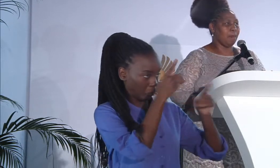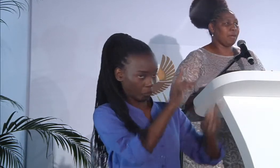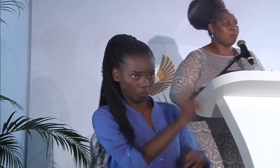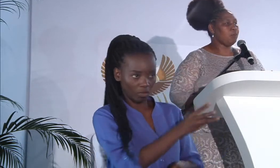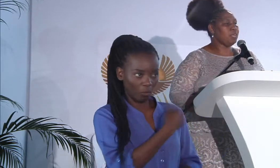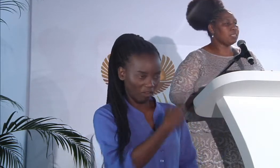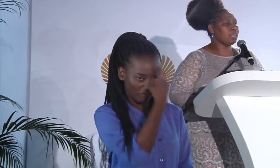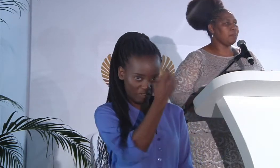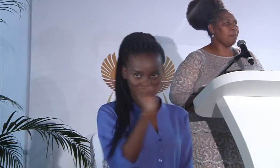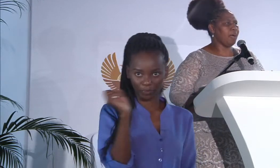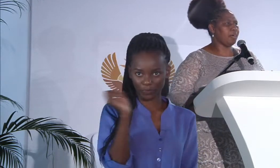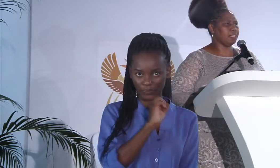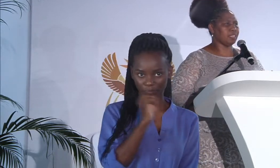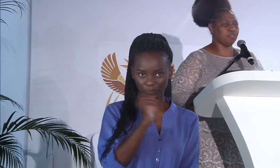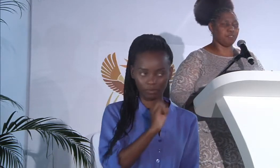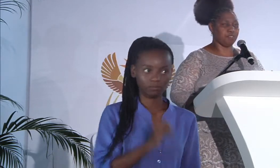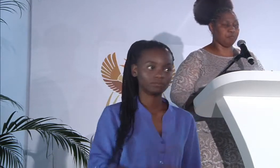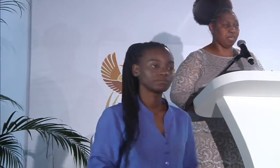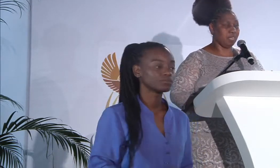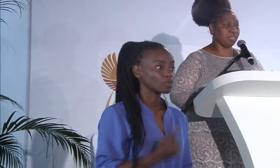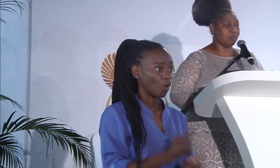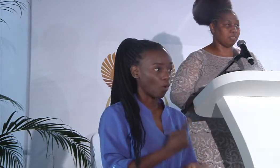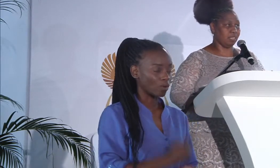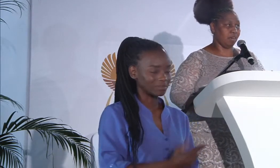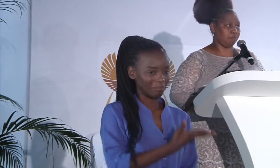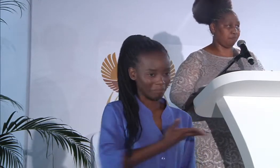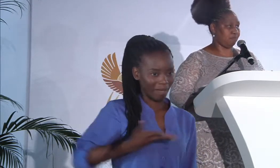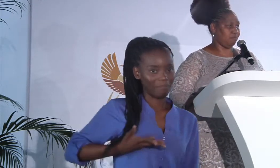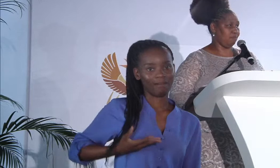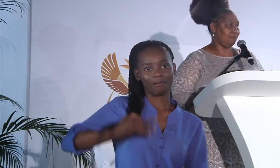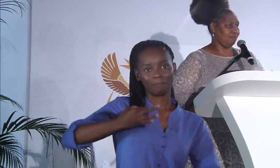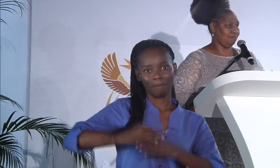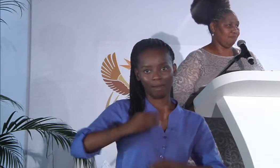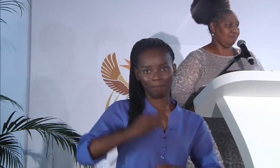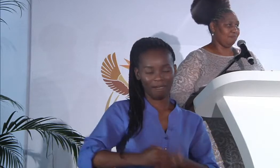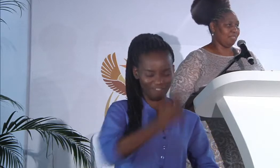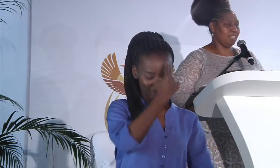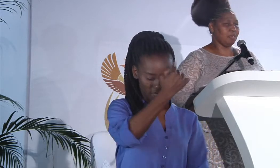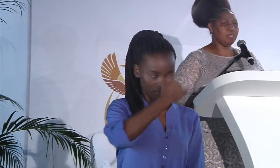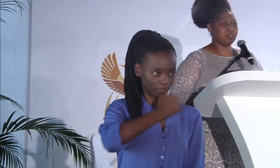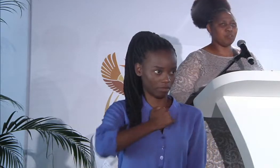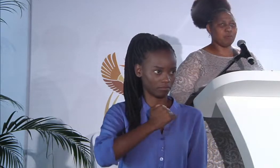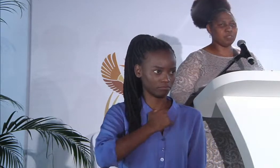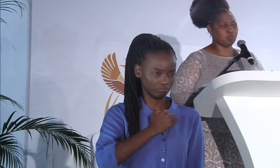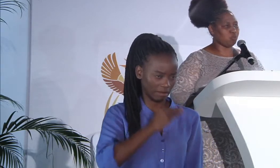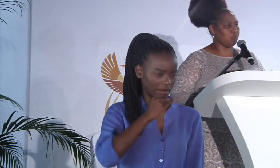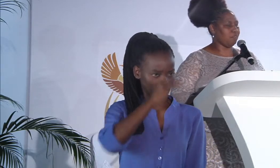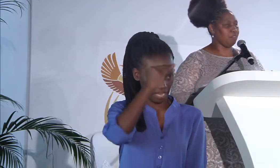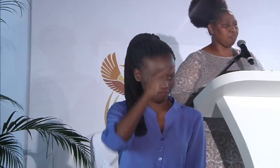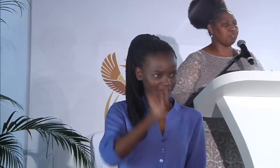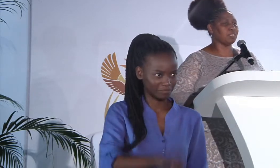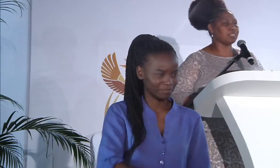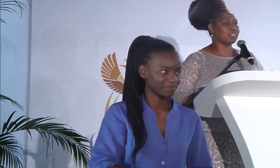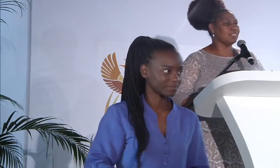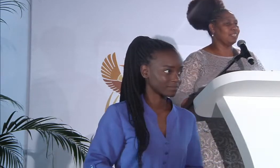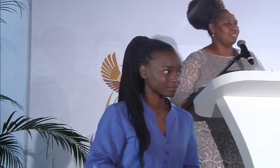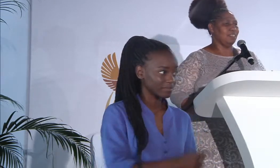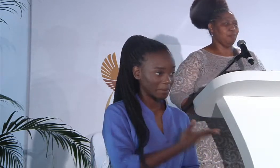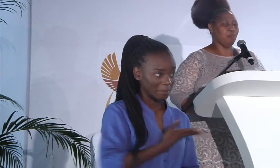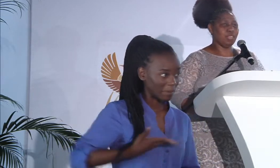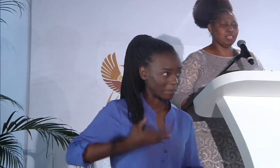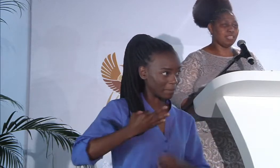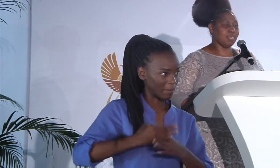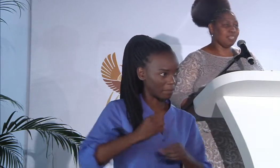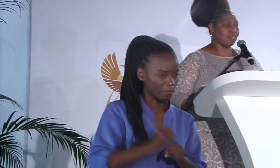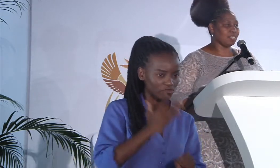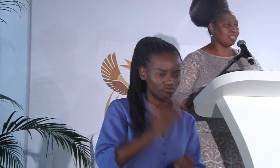But I always say my parents had faith in me, and that was enough. And they made sure I went to school, even though it was more